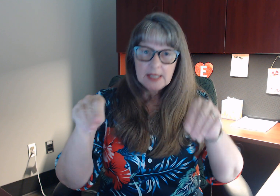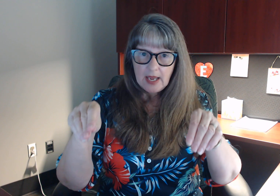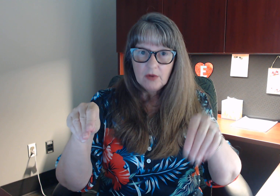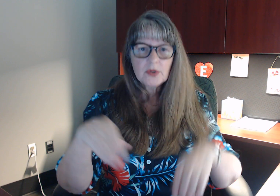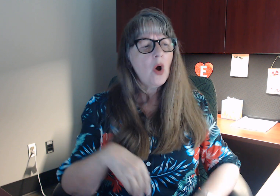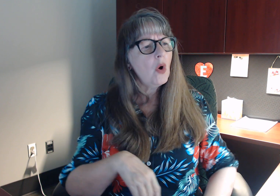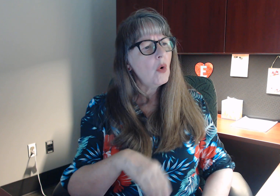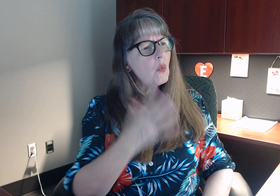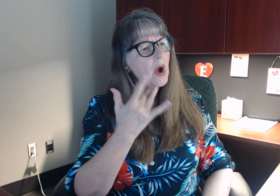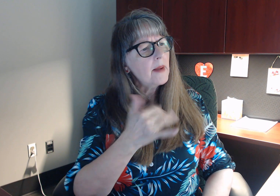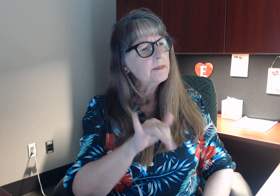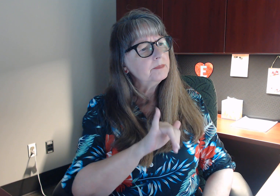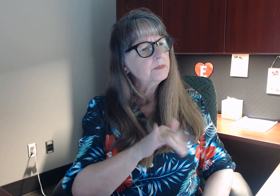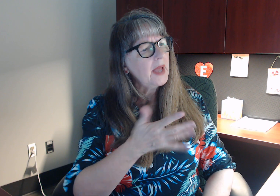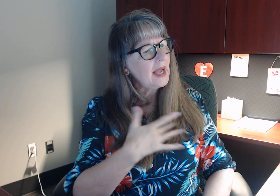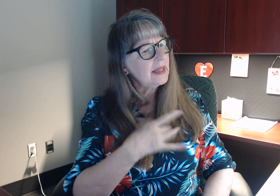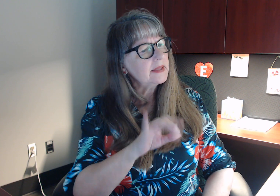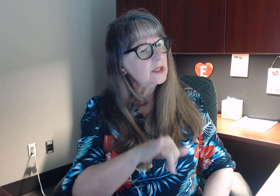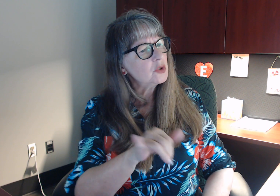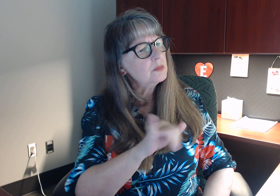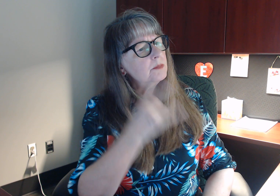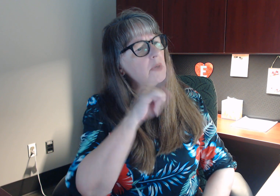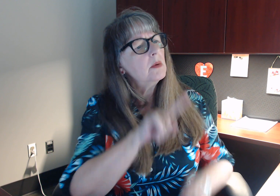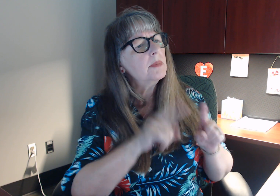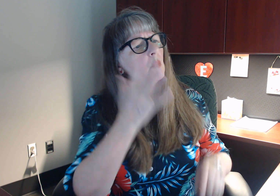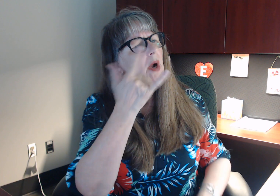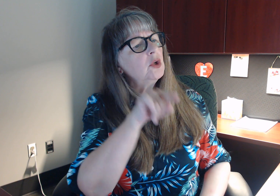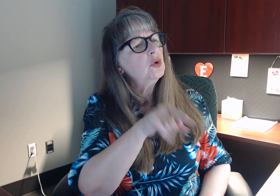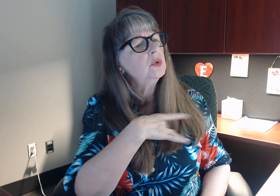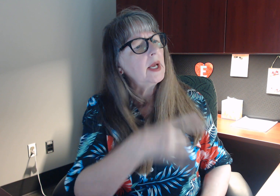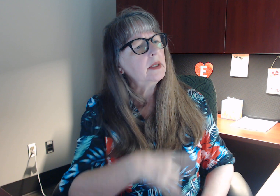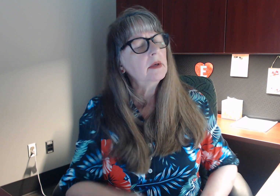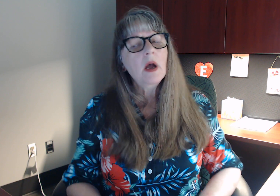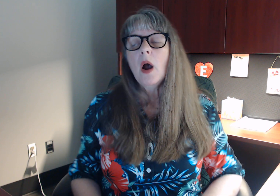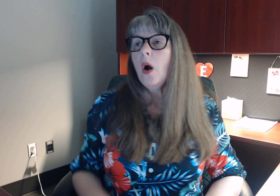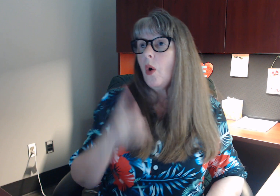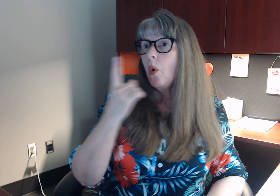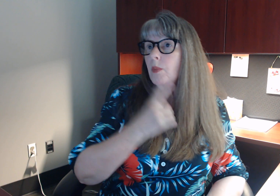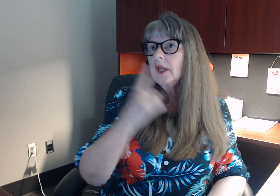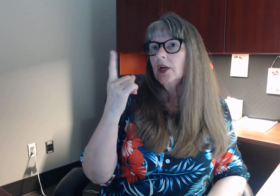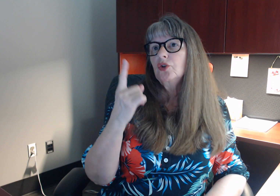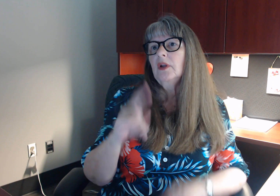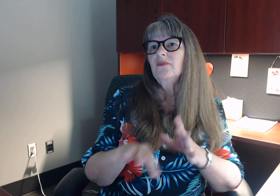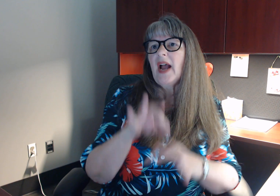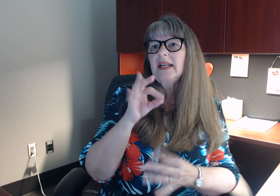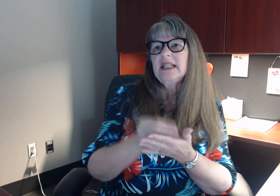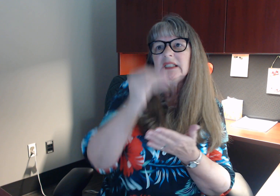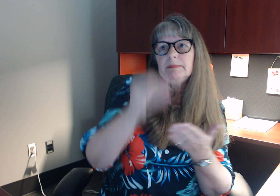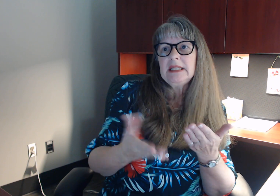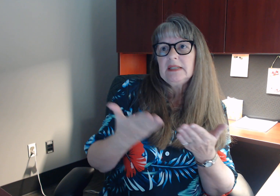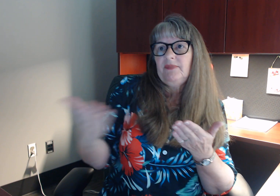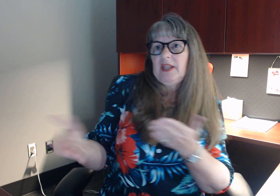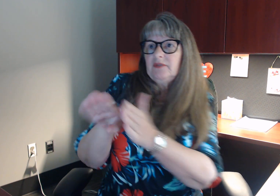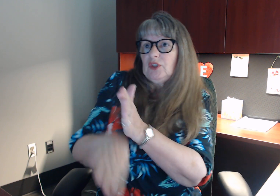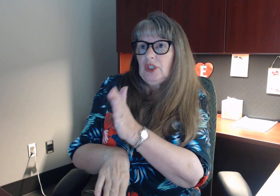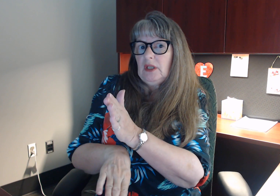sales. Oh, I like that too. But why do you like? Oh, because you can find expensive things for cheap.